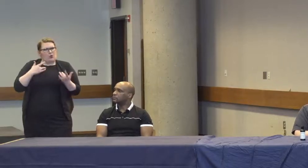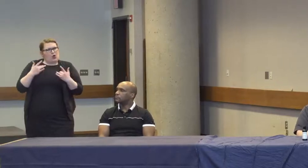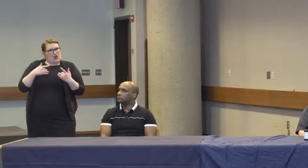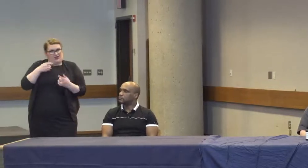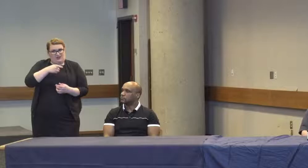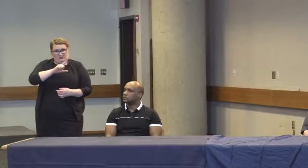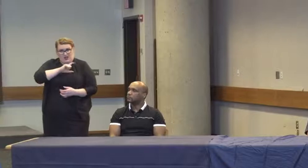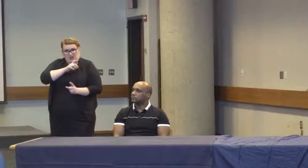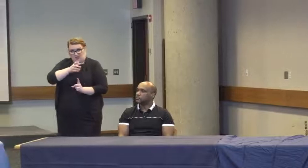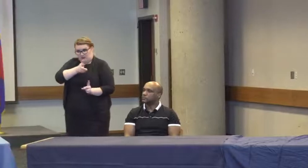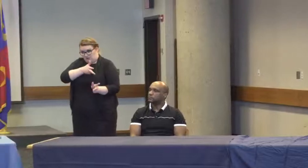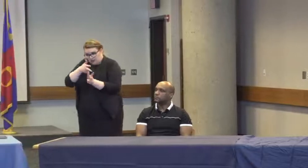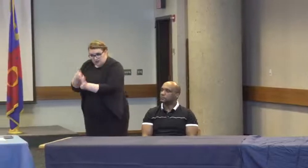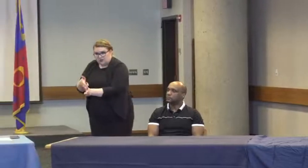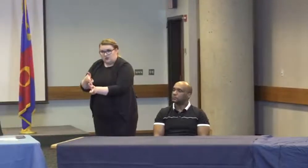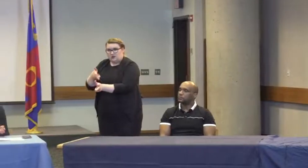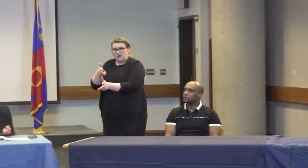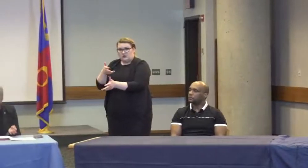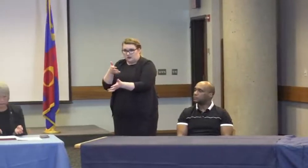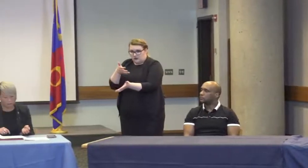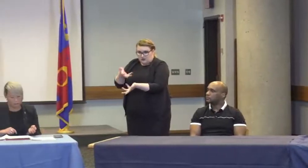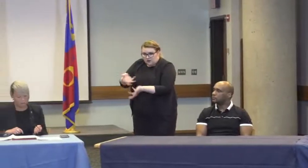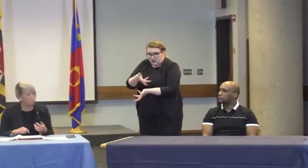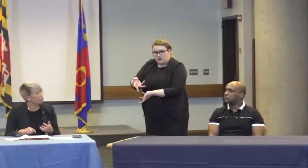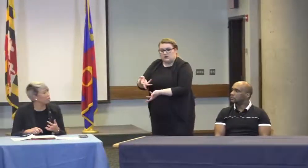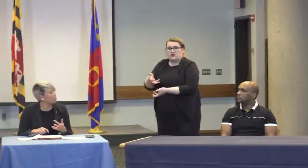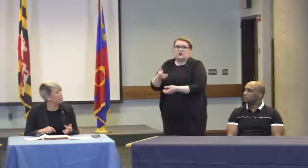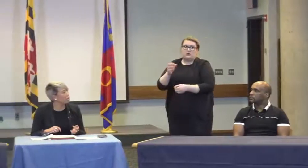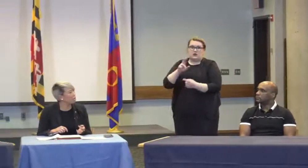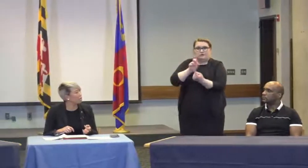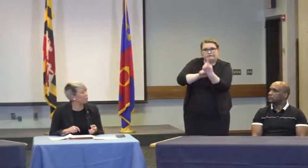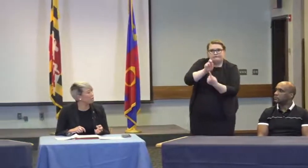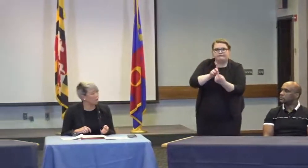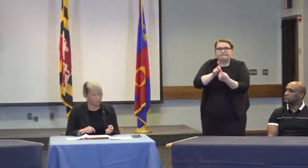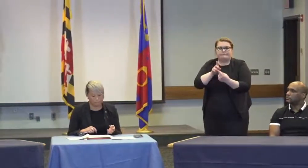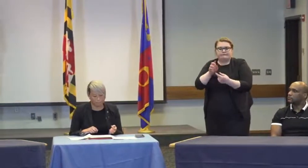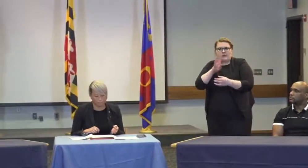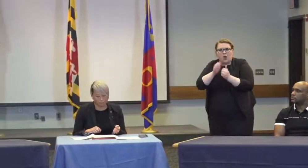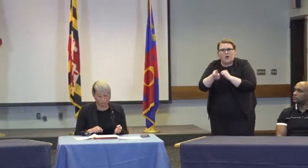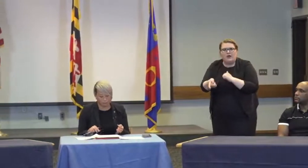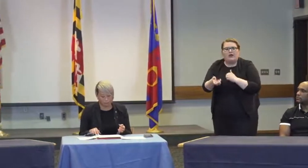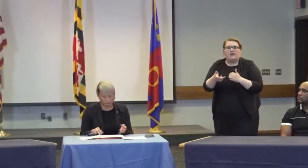they're undocumented, how can they prove that they are